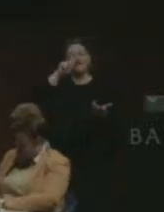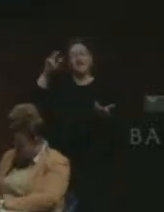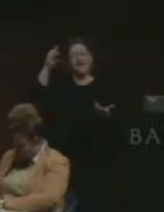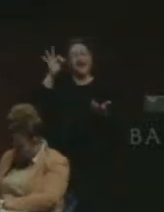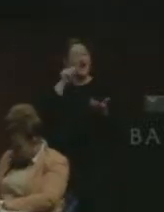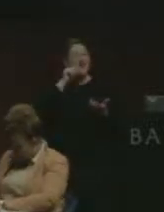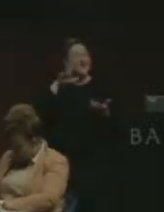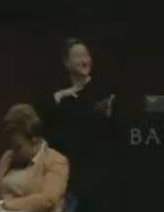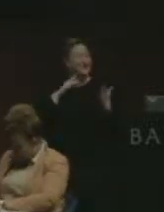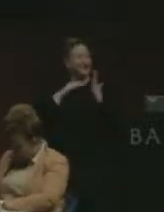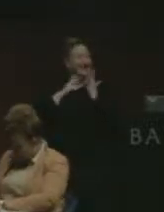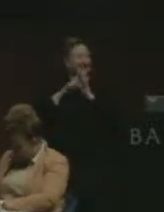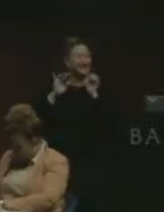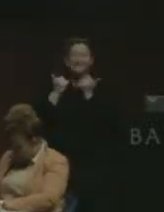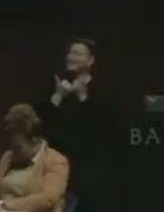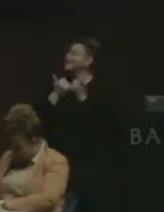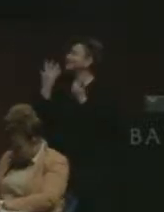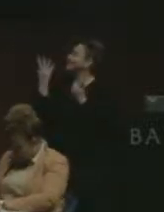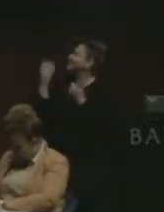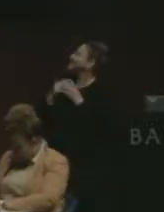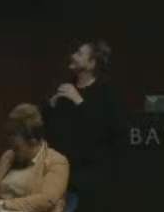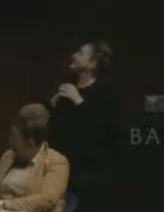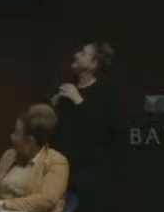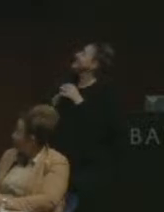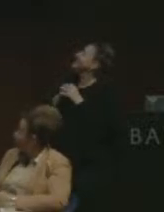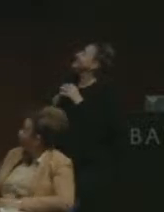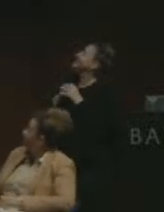Studies Association.